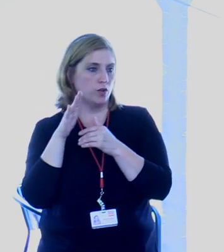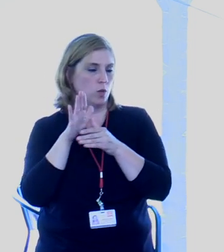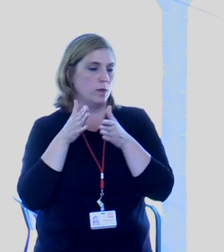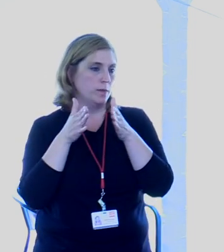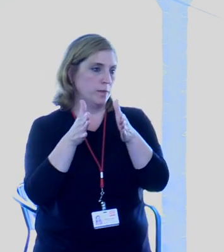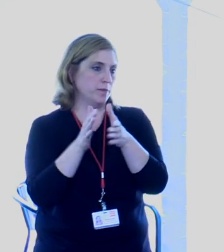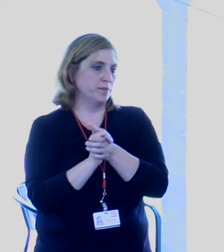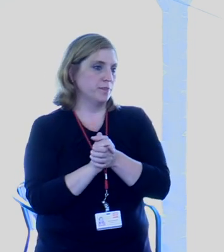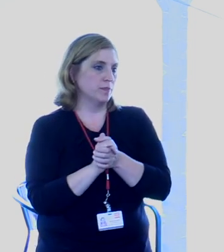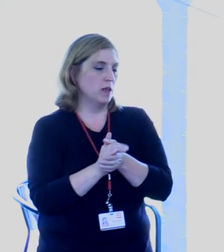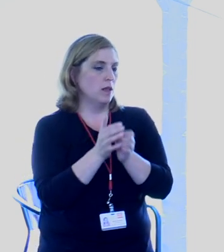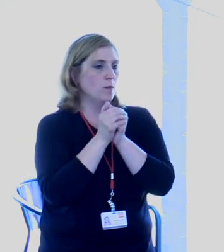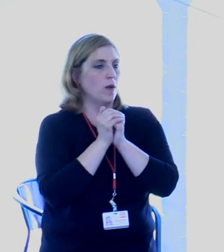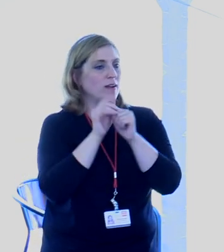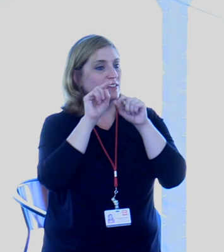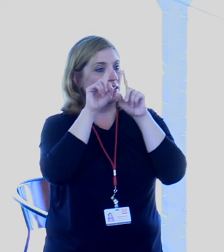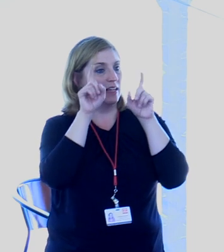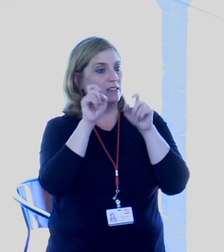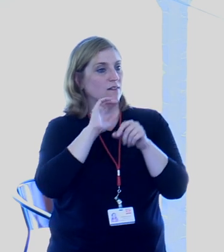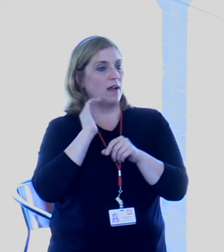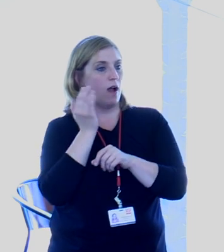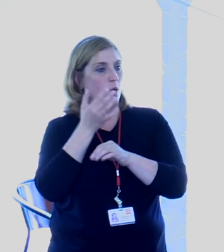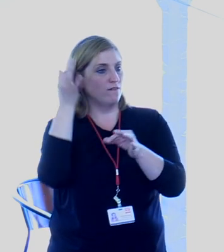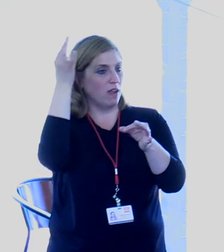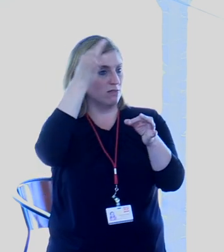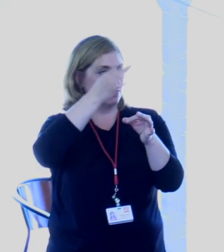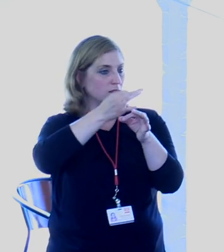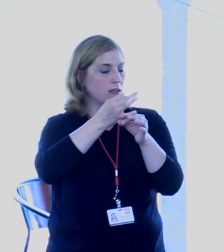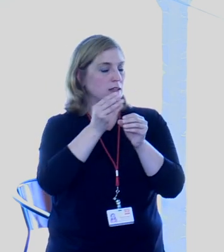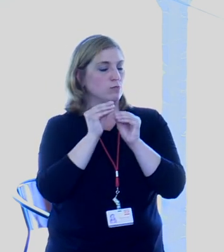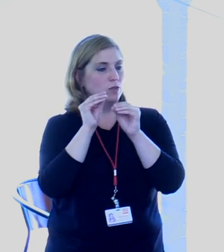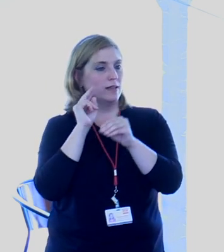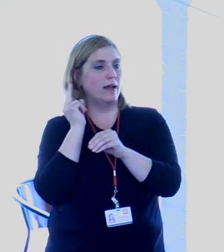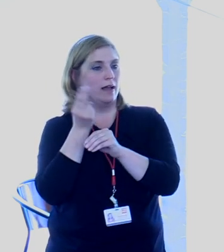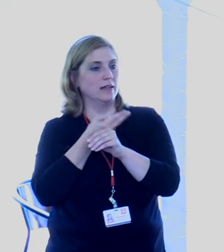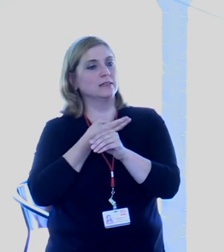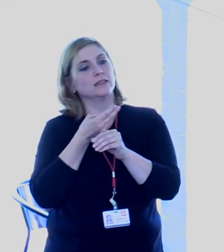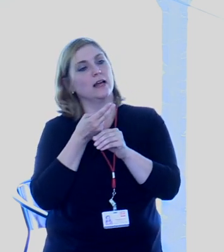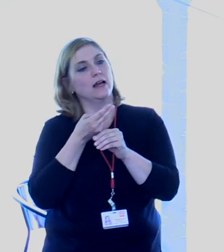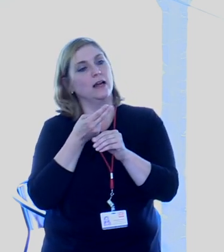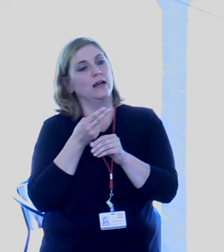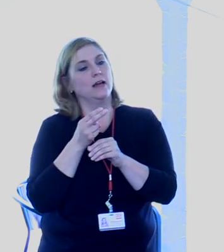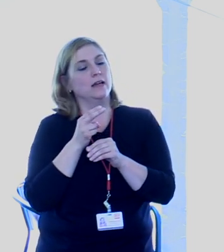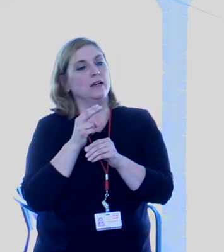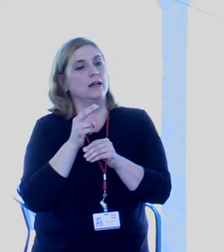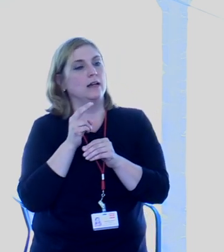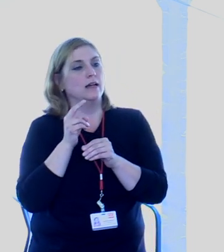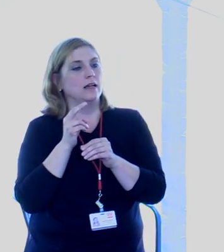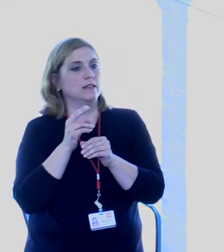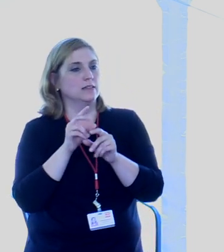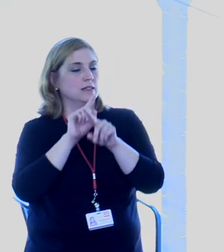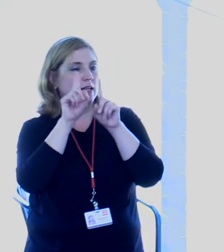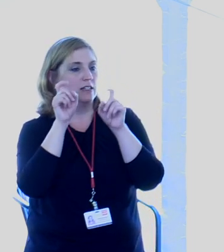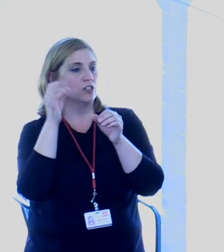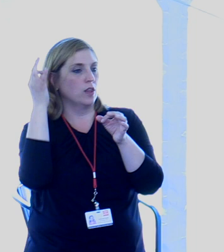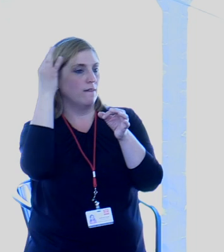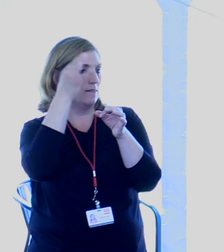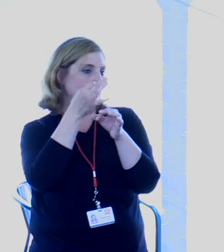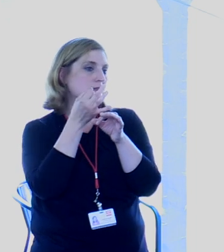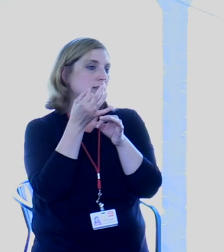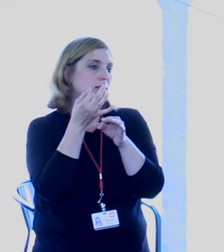Prayer is a test of our faith. Prayer is put to us as a test of our faith, to try our faith.